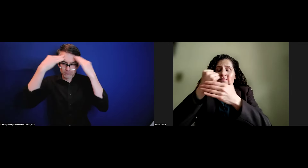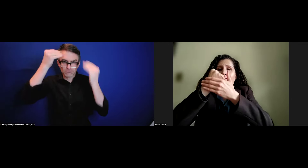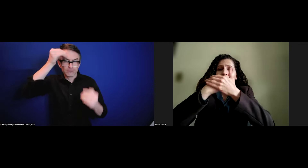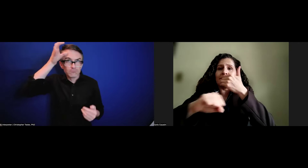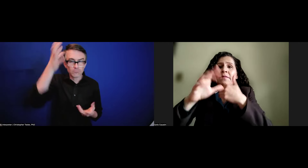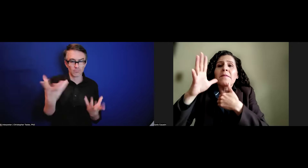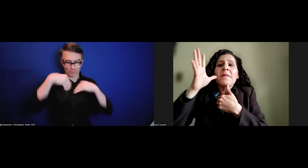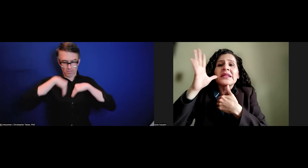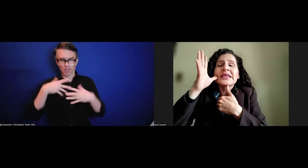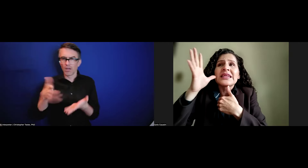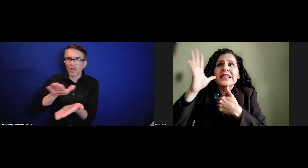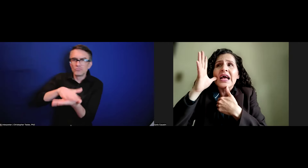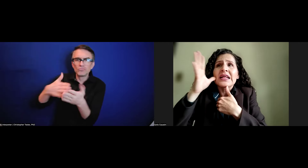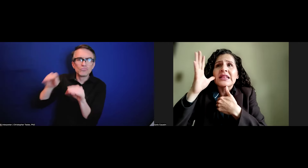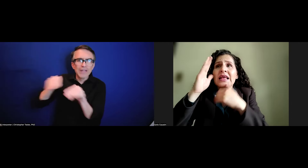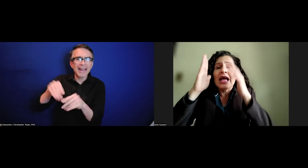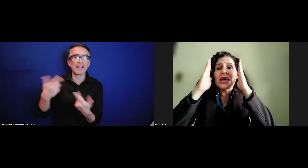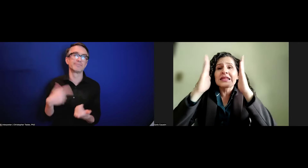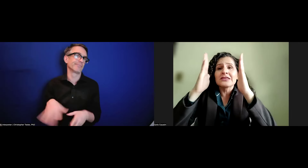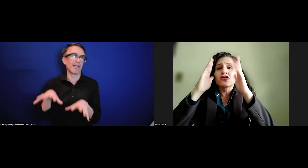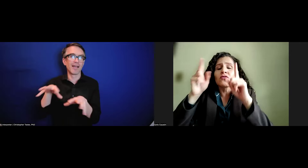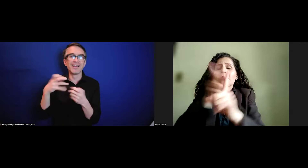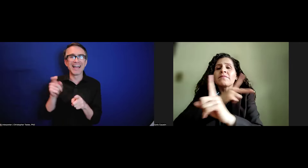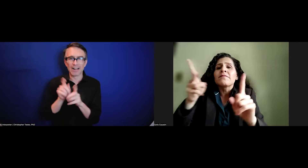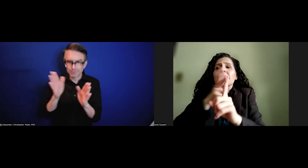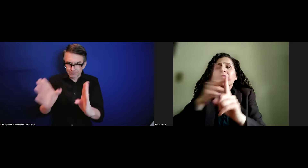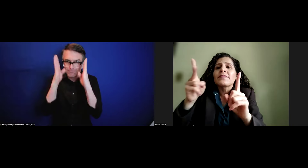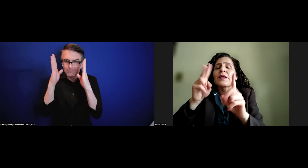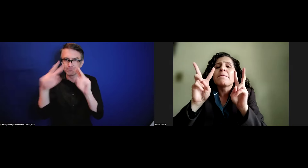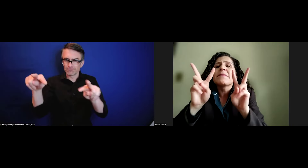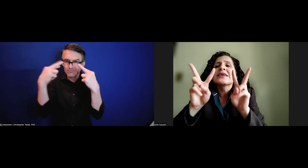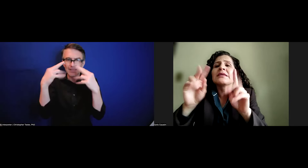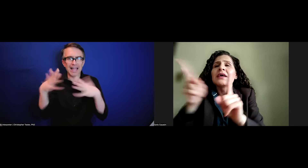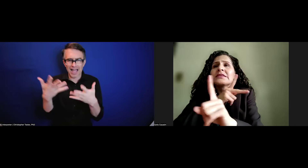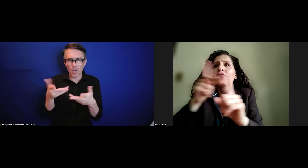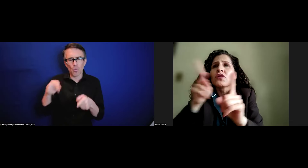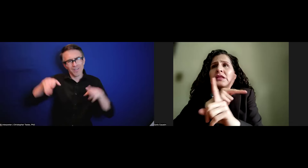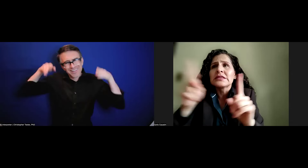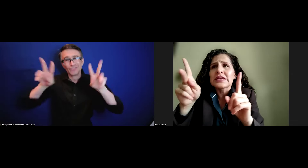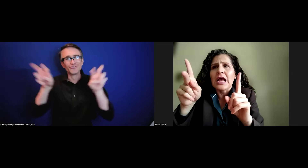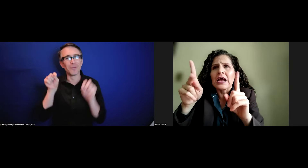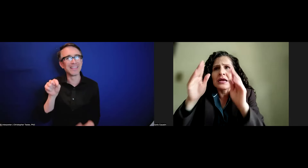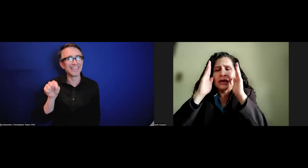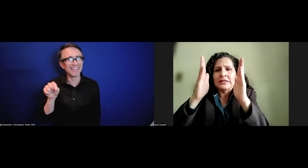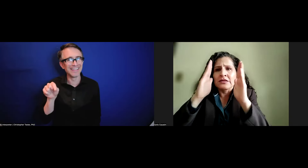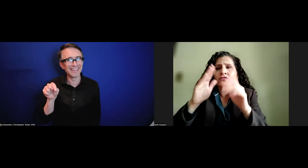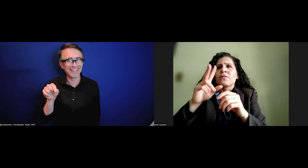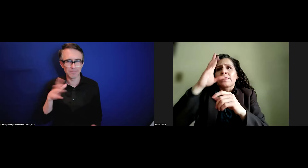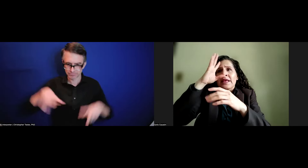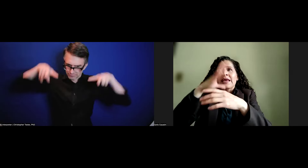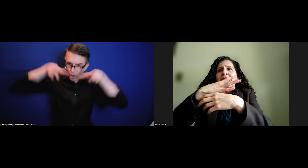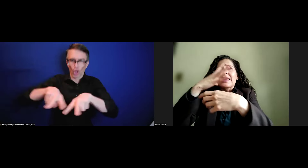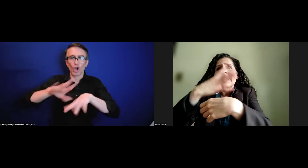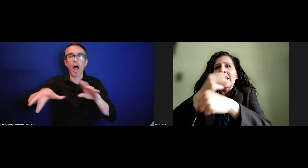Finishing is important for us. era la salud. Las madres de familia To be able to health. sufren violencia, las mujeres sordas